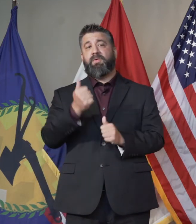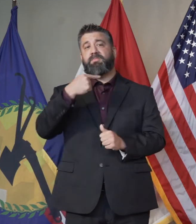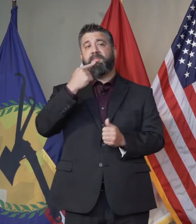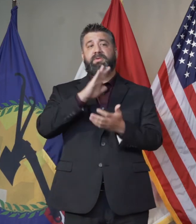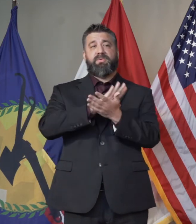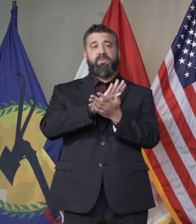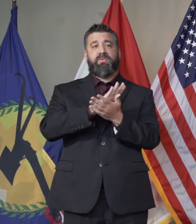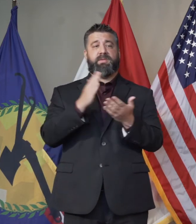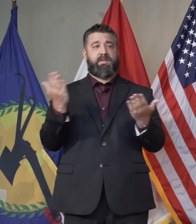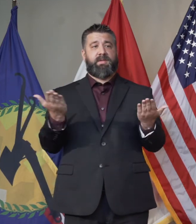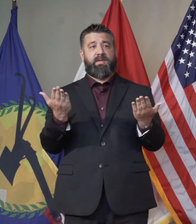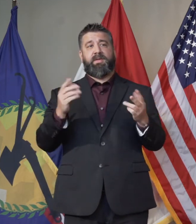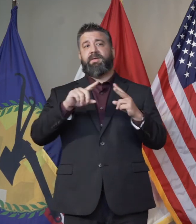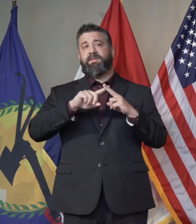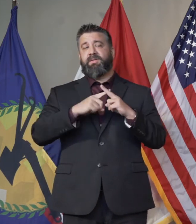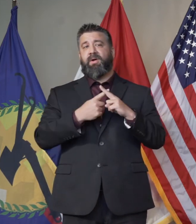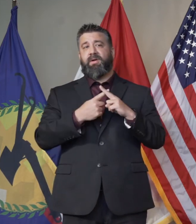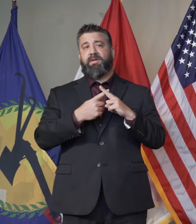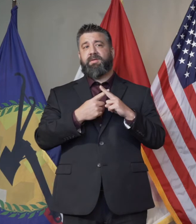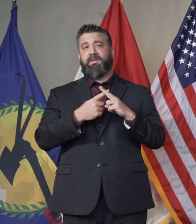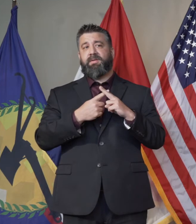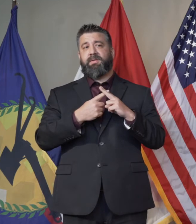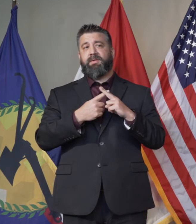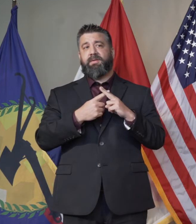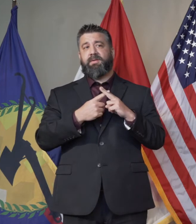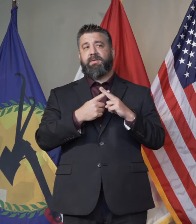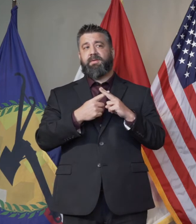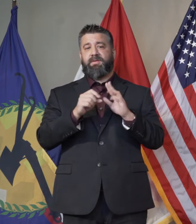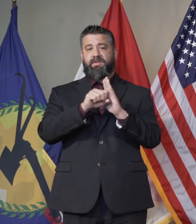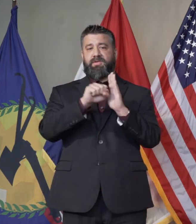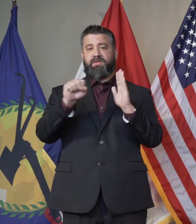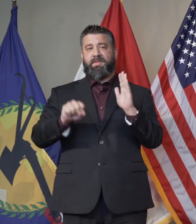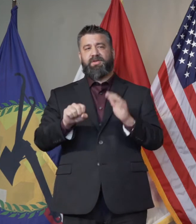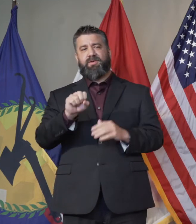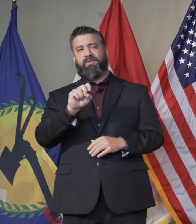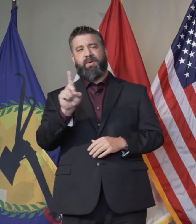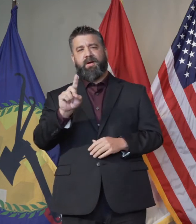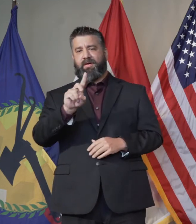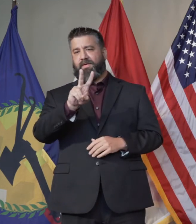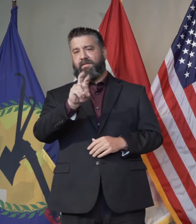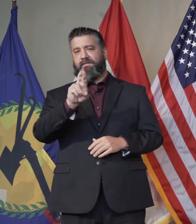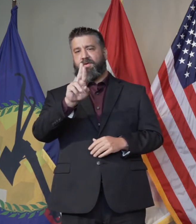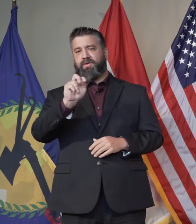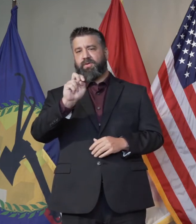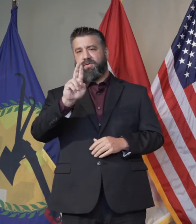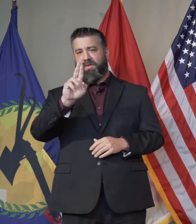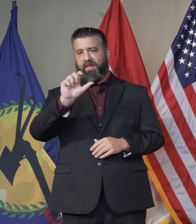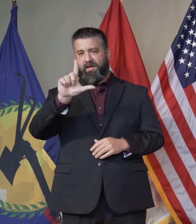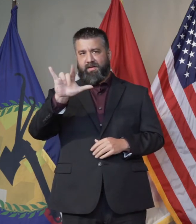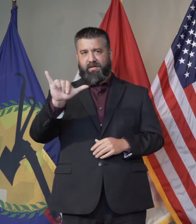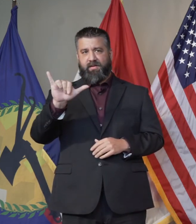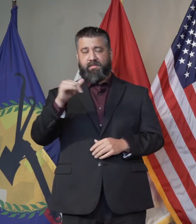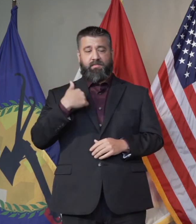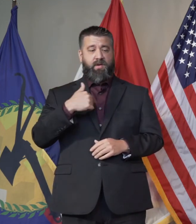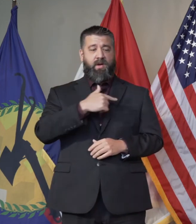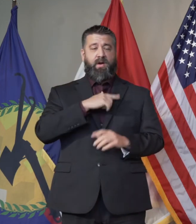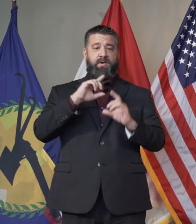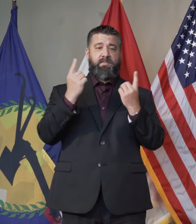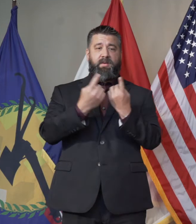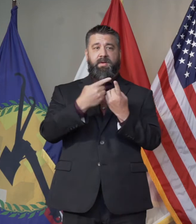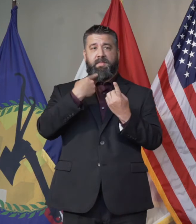St. Louis County started the semesters virtually, and our public health department has recognized